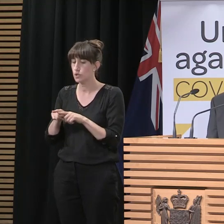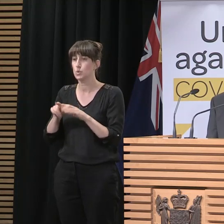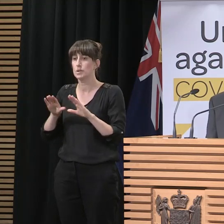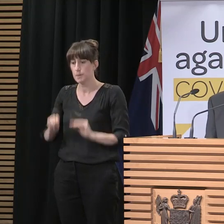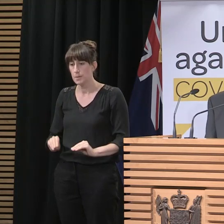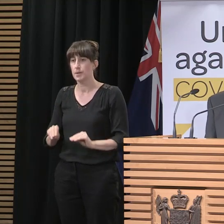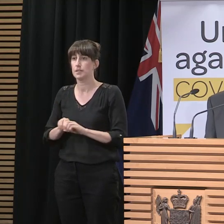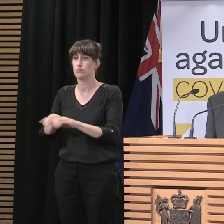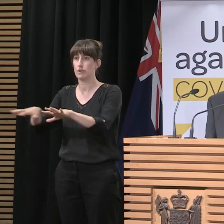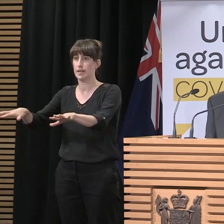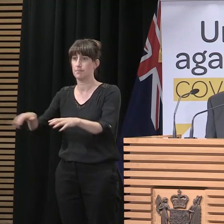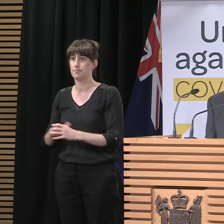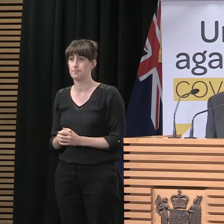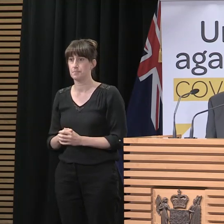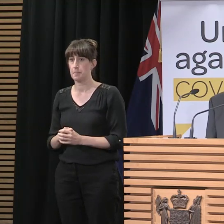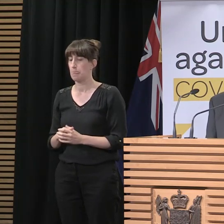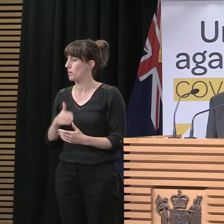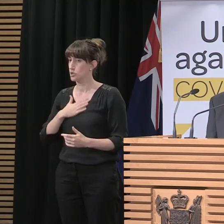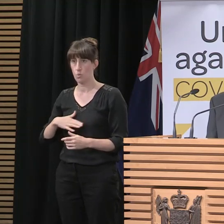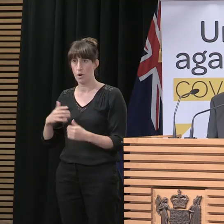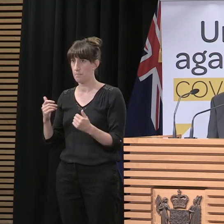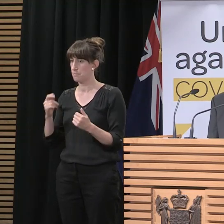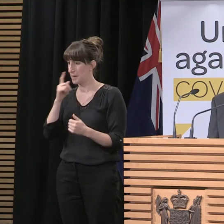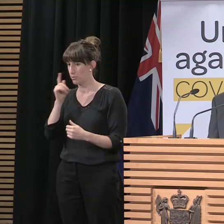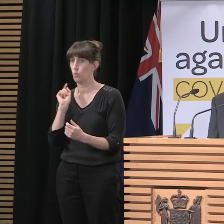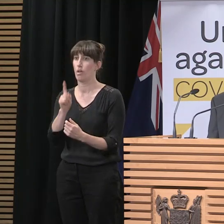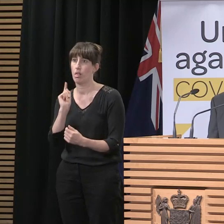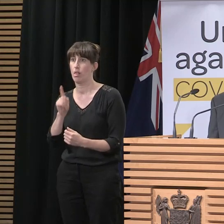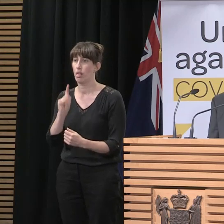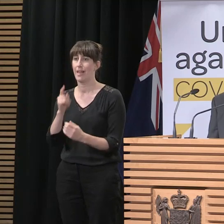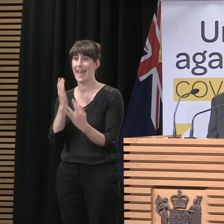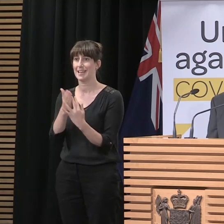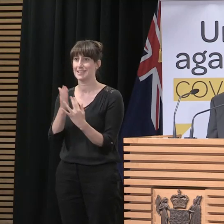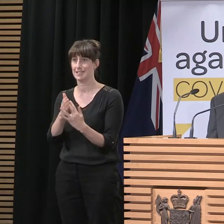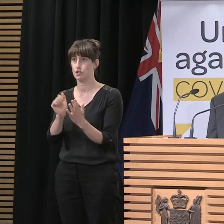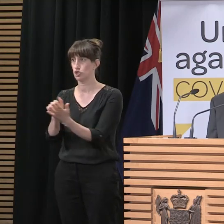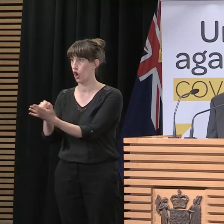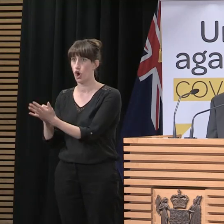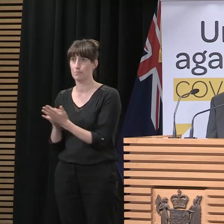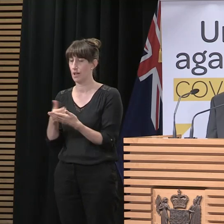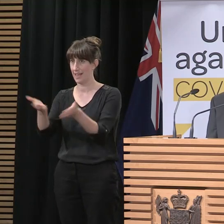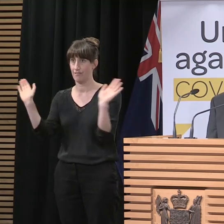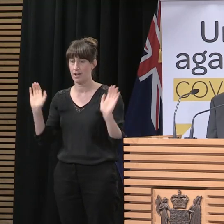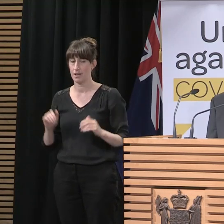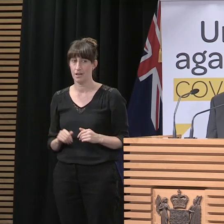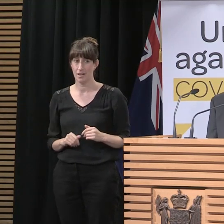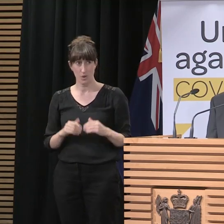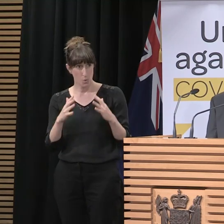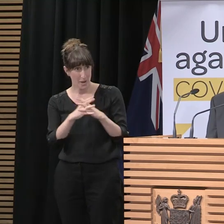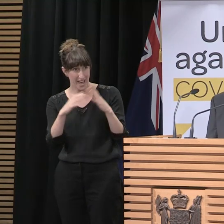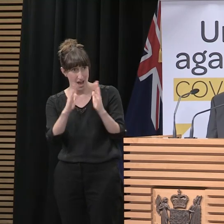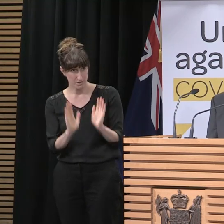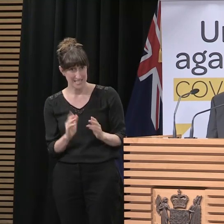want a bunch of people showing up to retail stores. Is the warehouse a necessity of life? I don't think any particular firm is a necessity of life. The goods